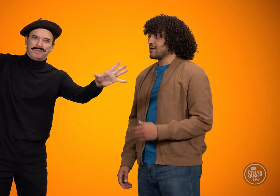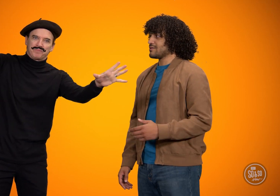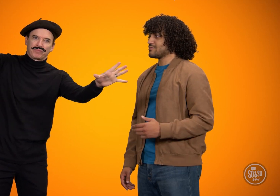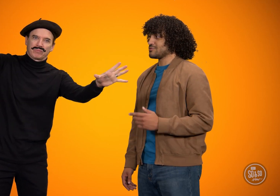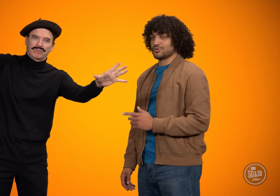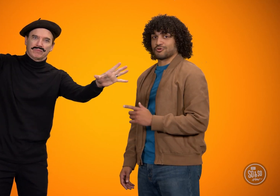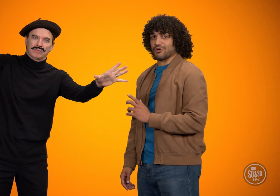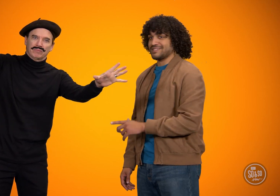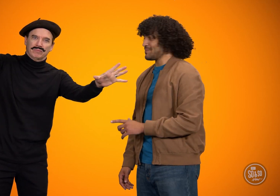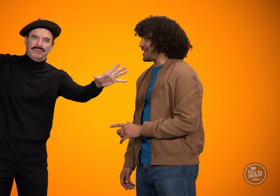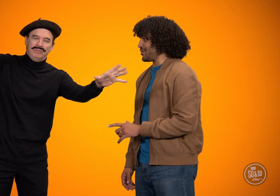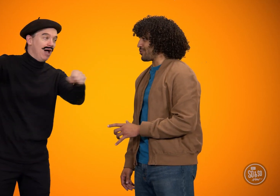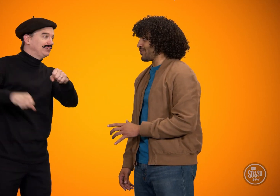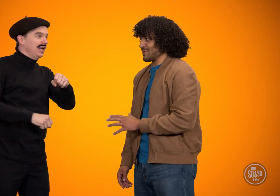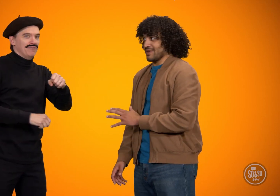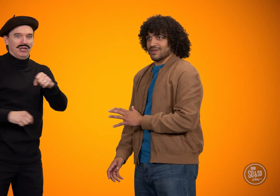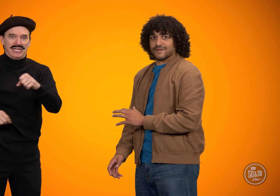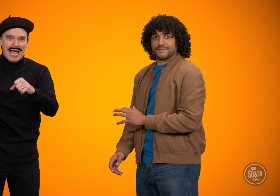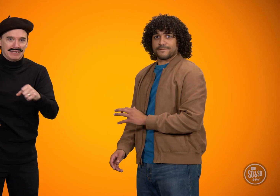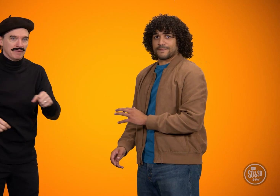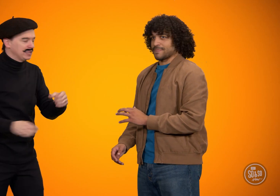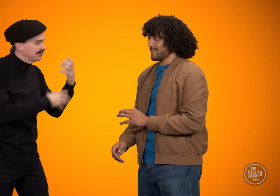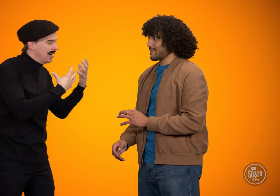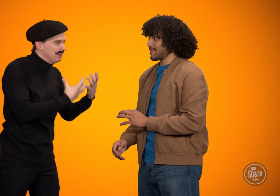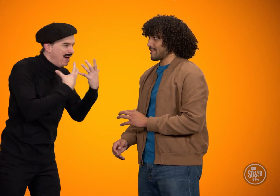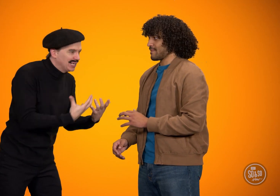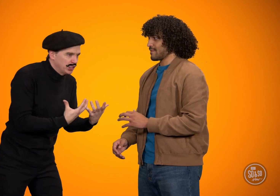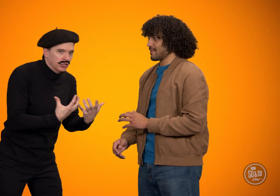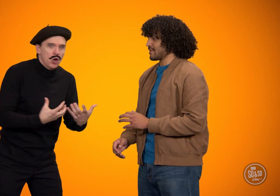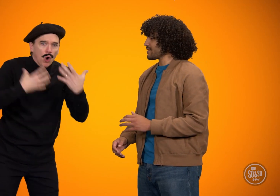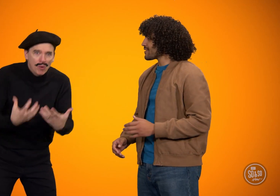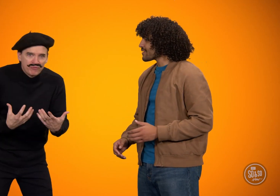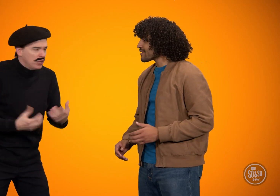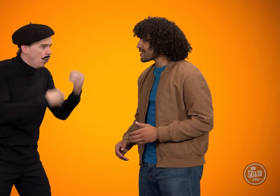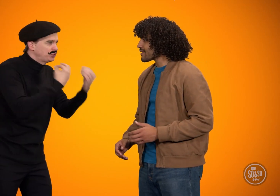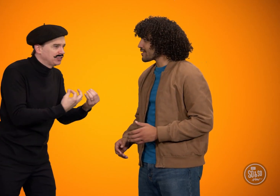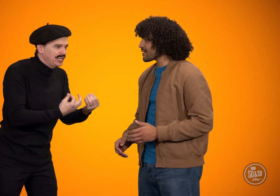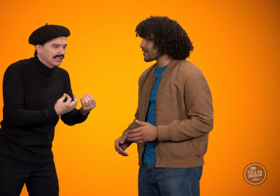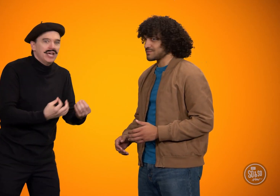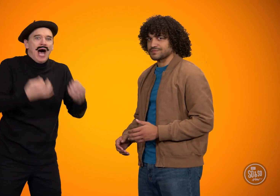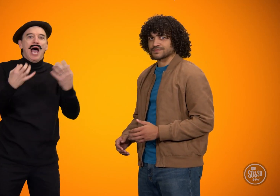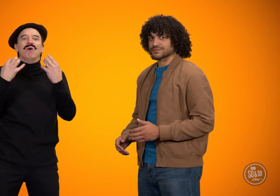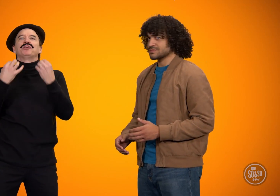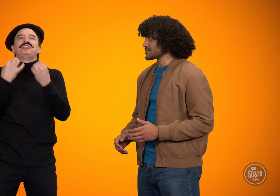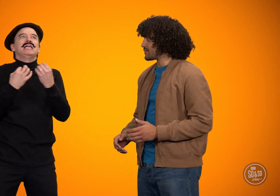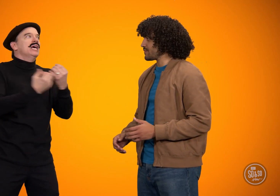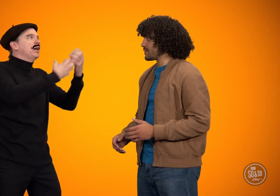maker great to meet you now let's hear the verse again but this time with passion oomph don't just say it I want to see that